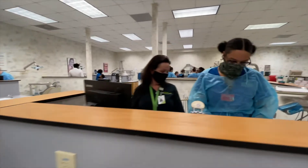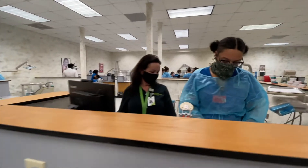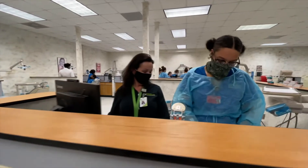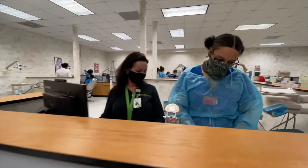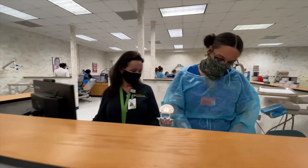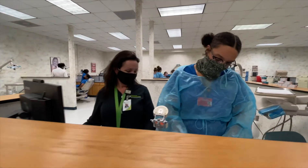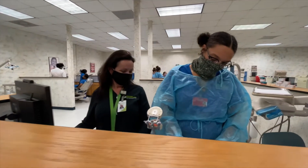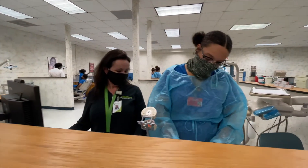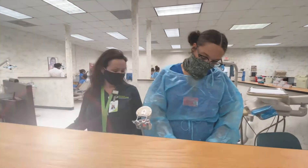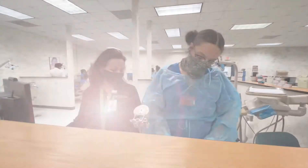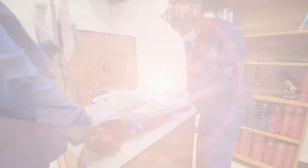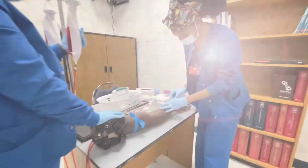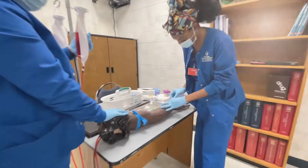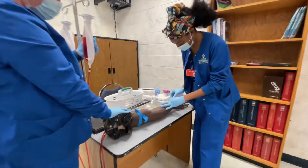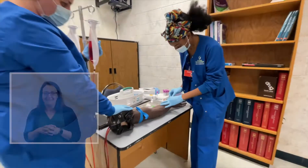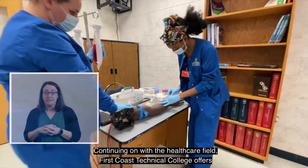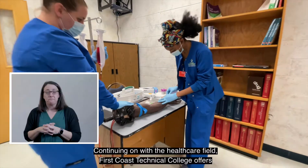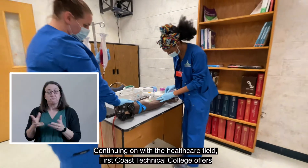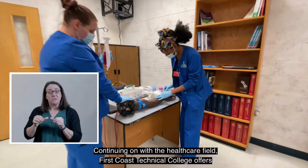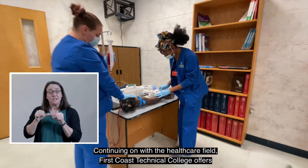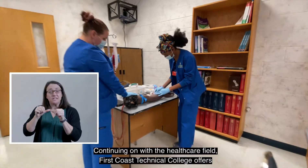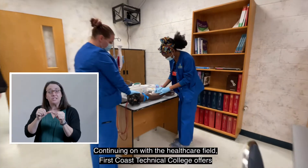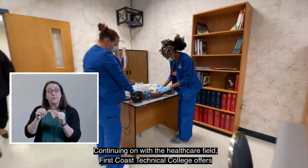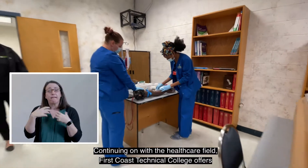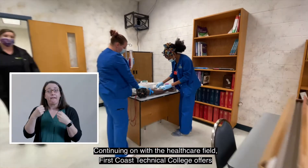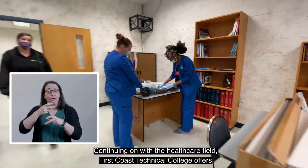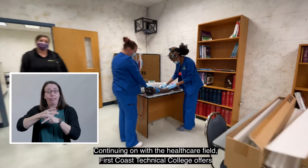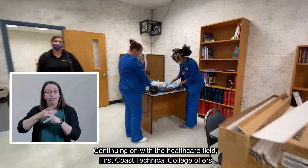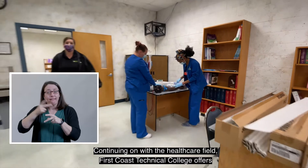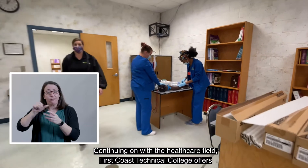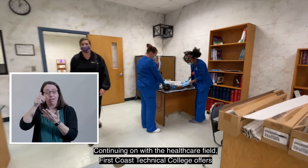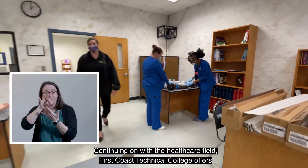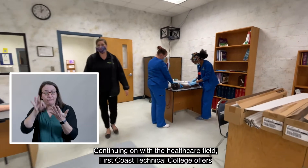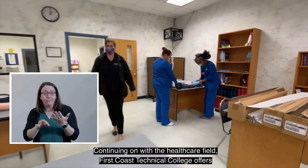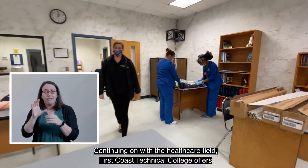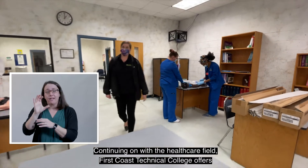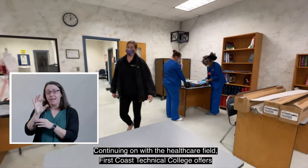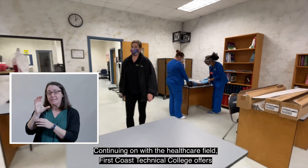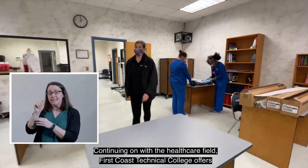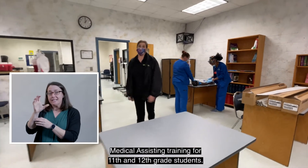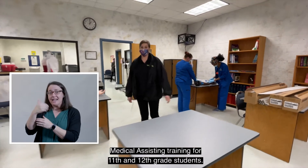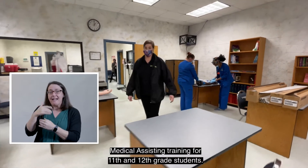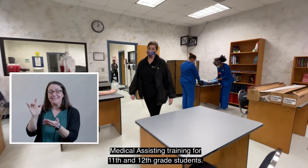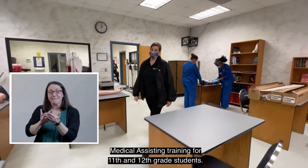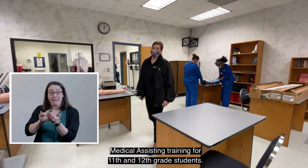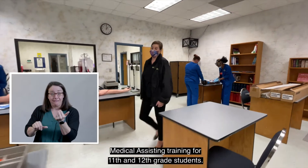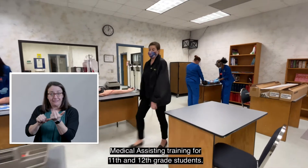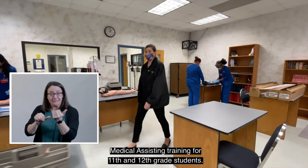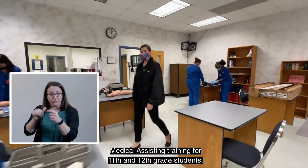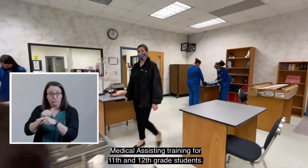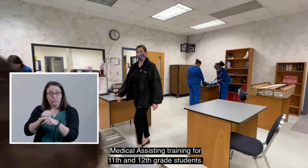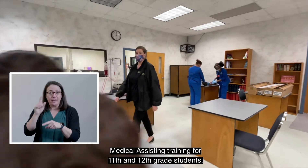Continuing on with the healthcare field, First Coast Technical College offers medical